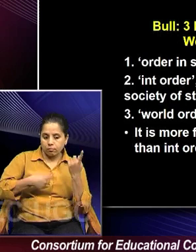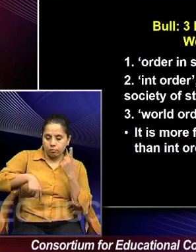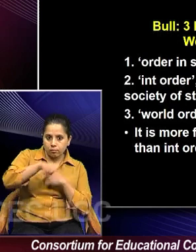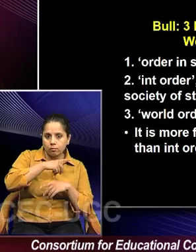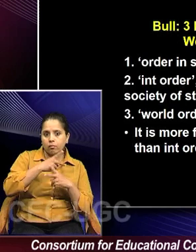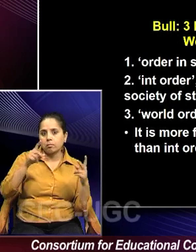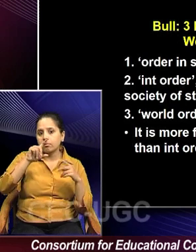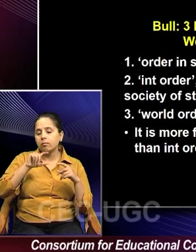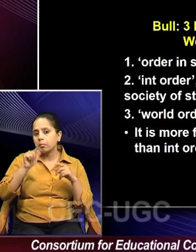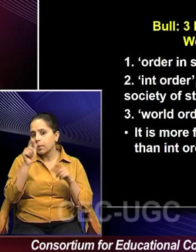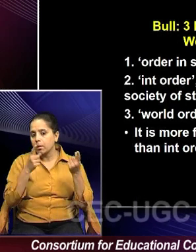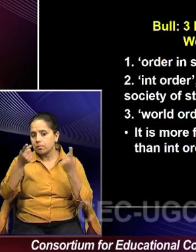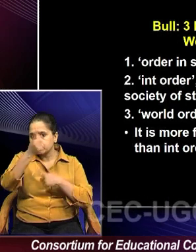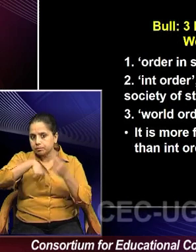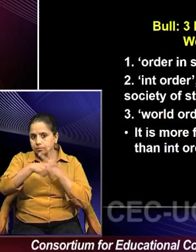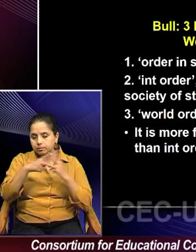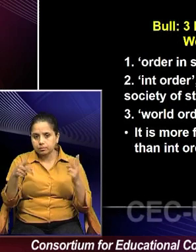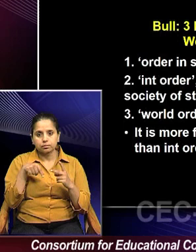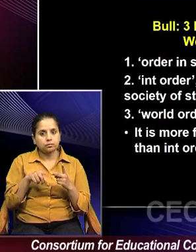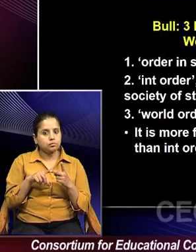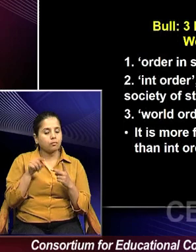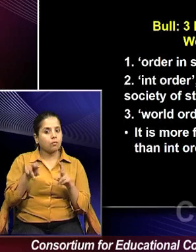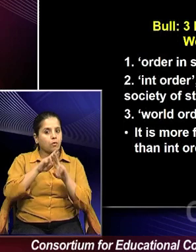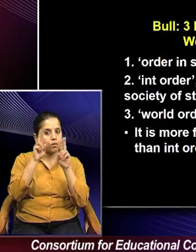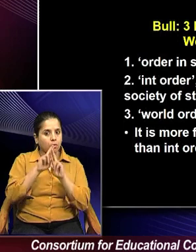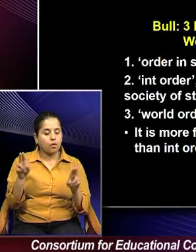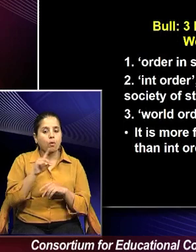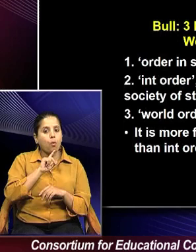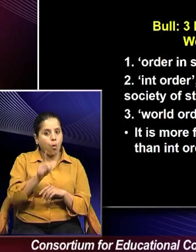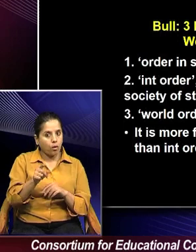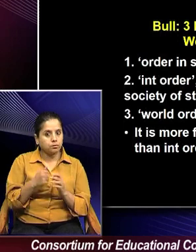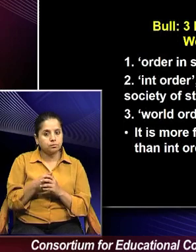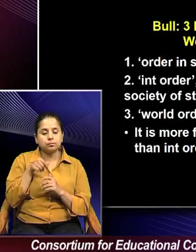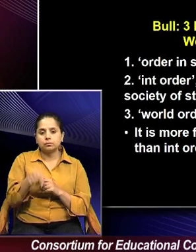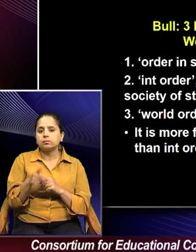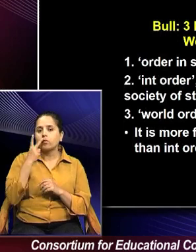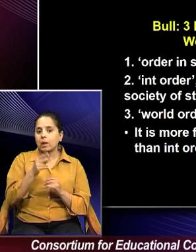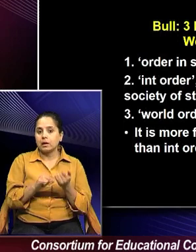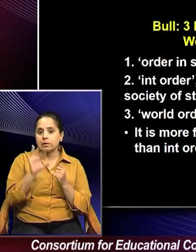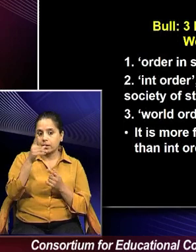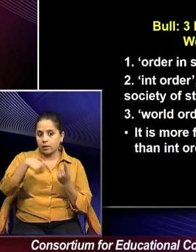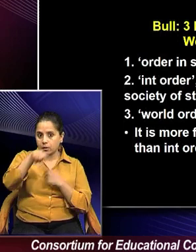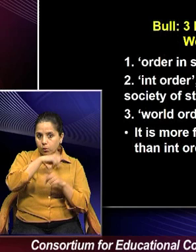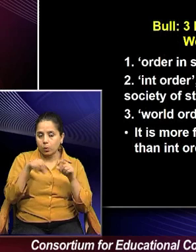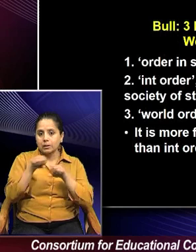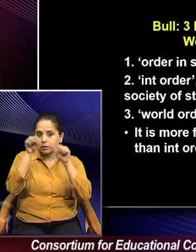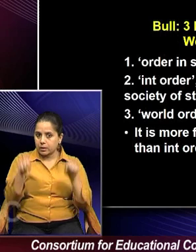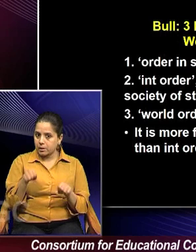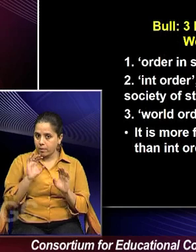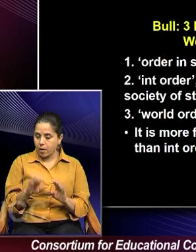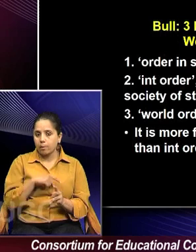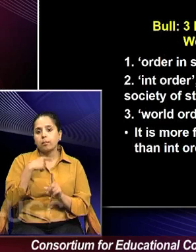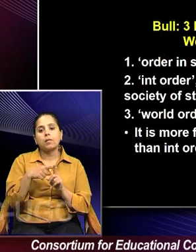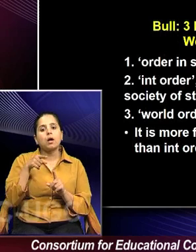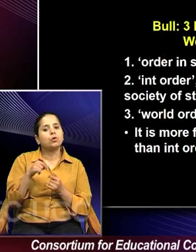between individuals. Second is international order, which is between states in a system or